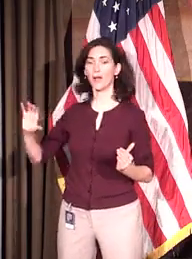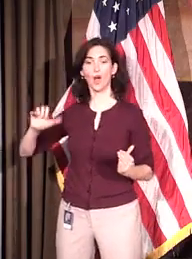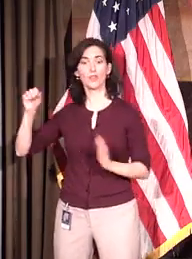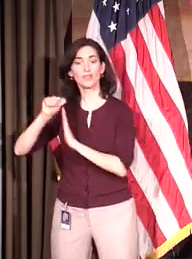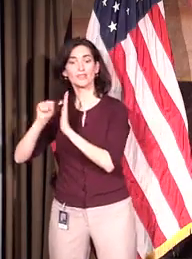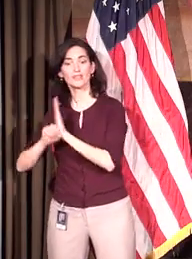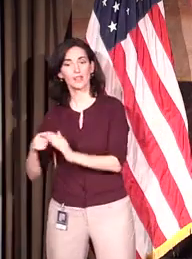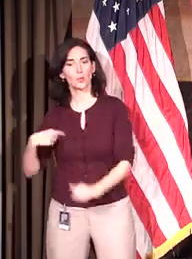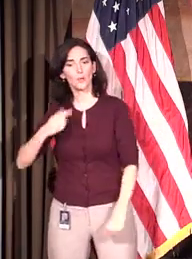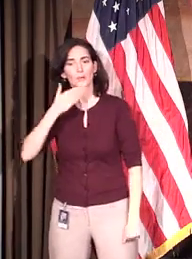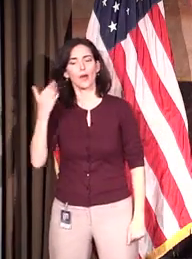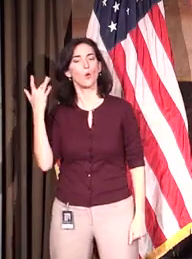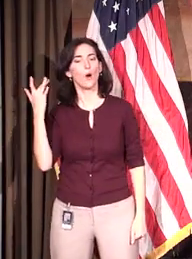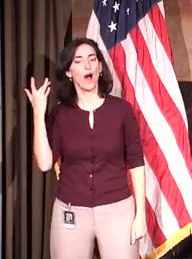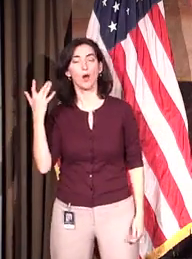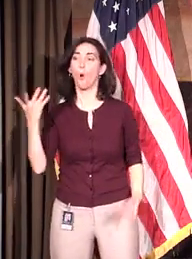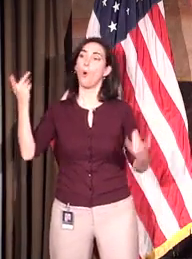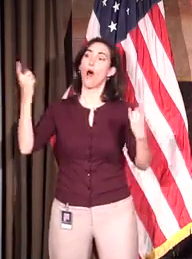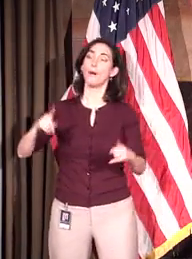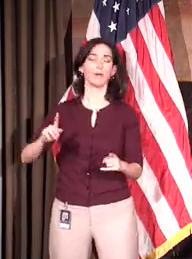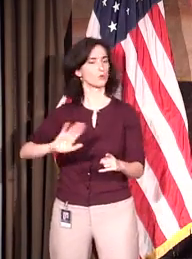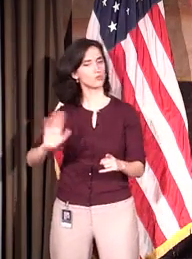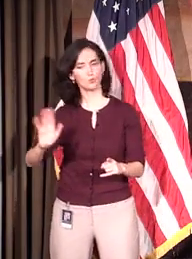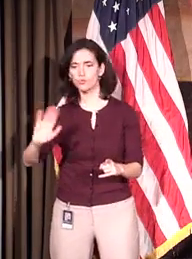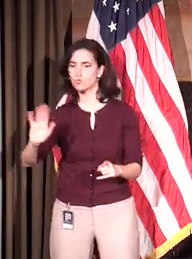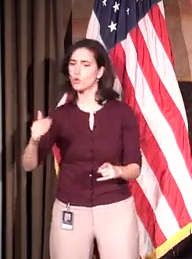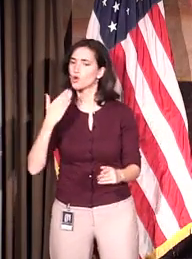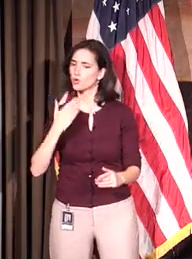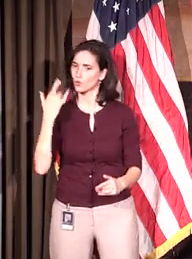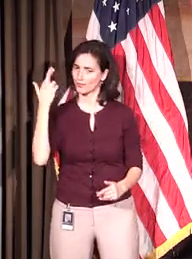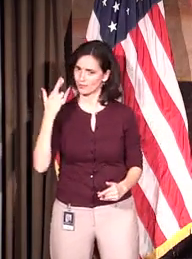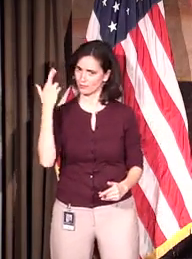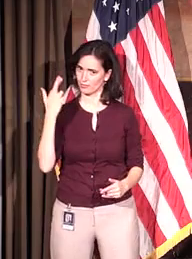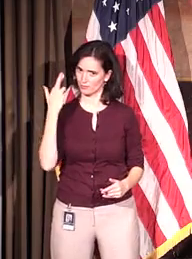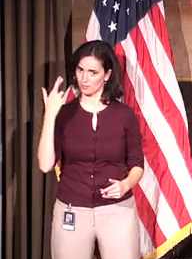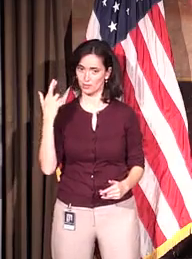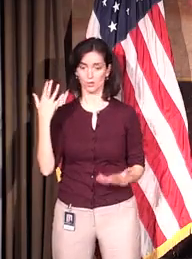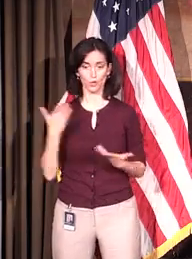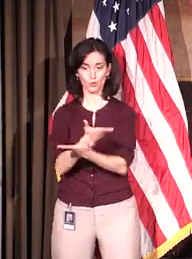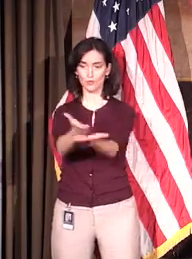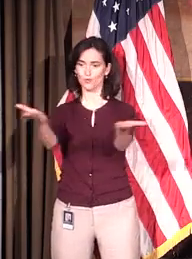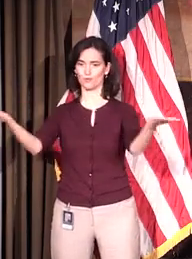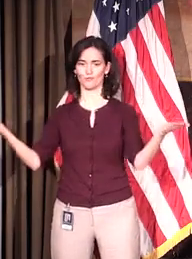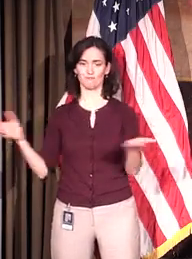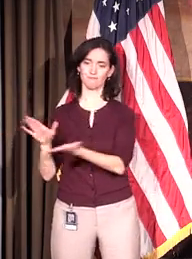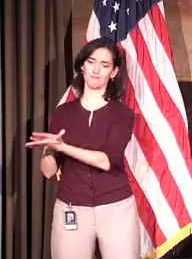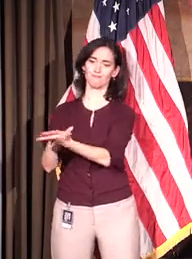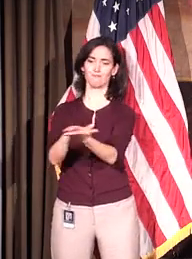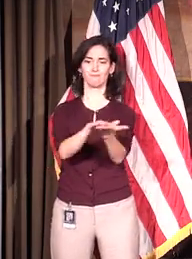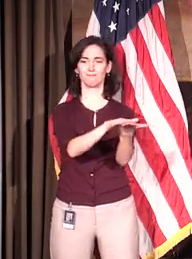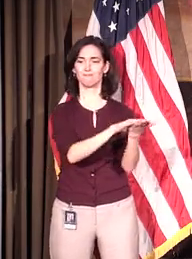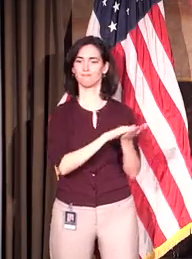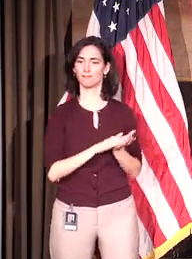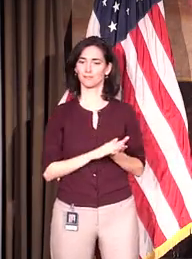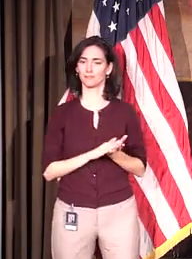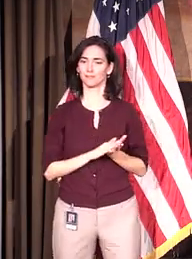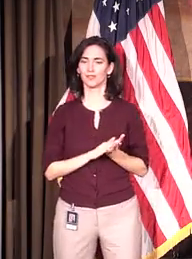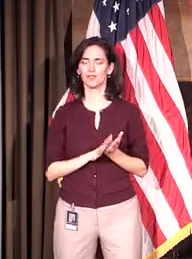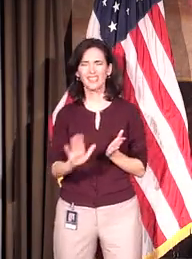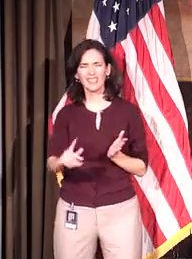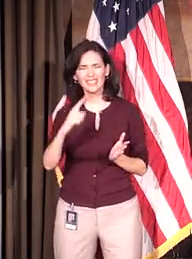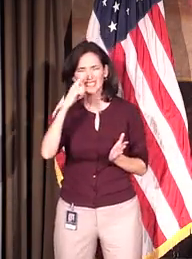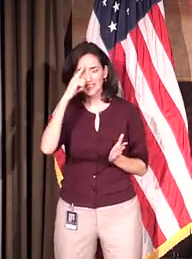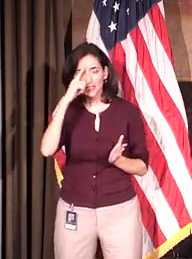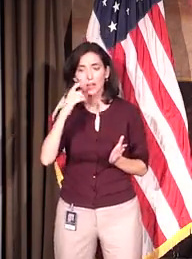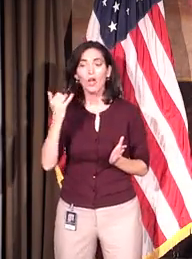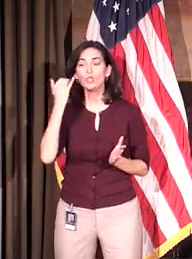our neighbors in the rest of the country right now. It is because of you. And just think about how much better off